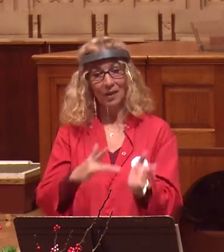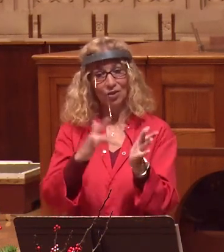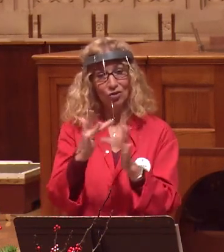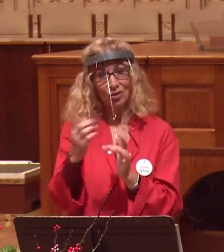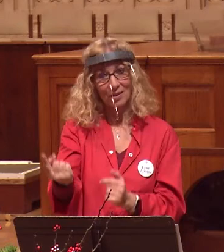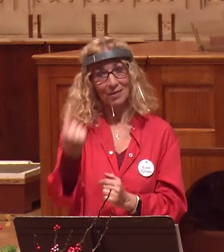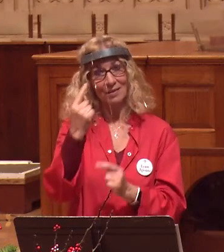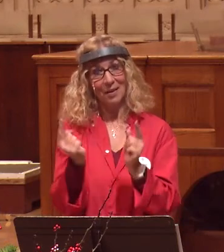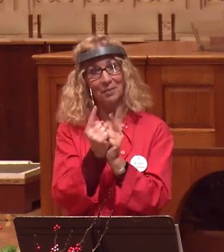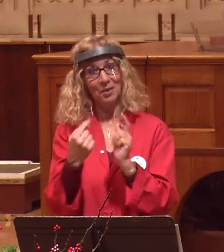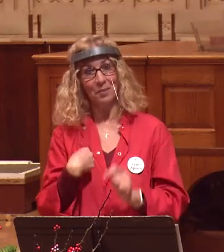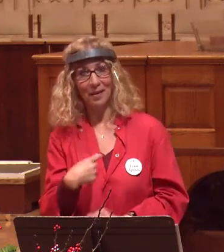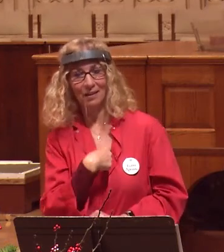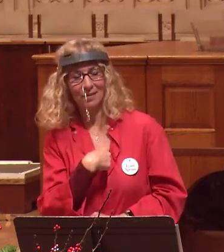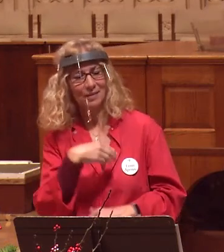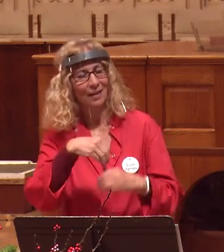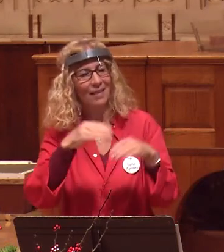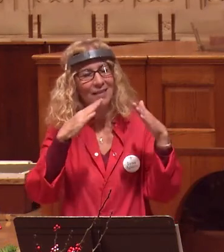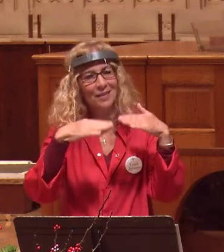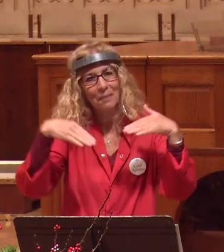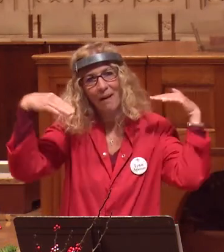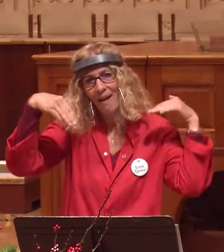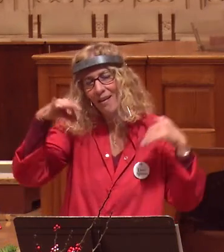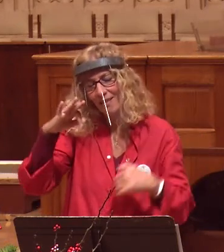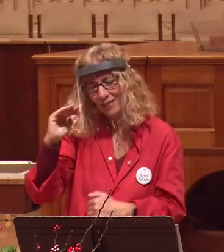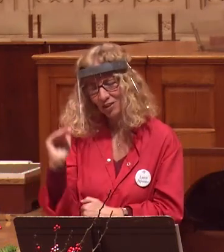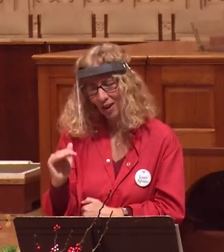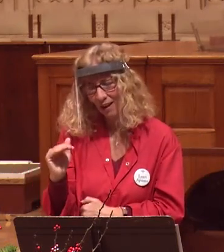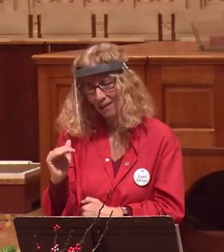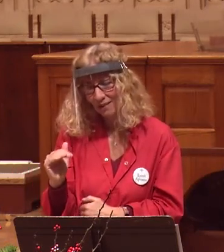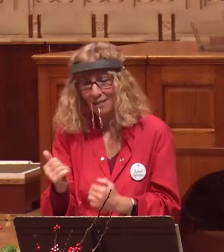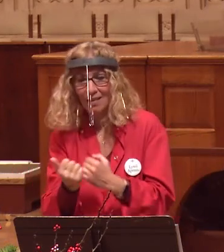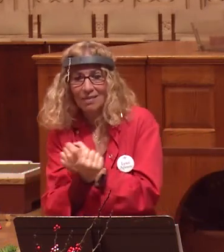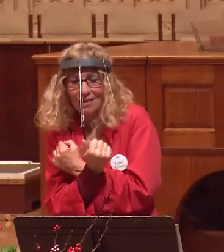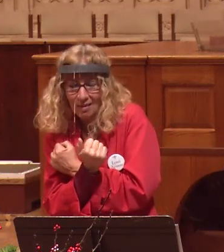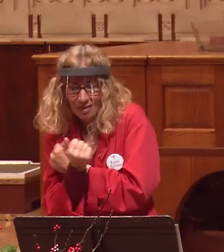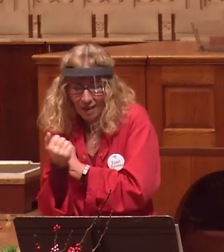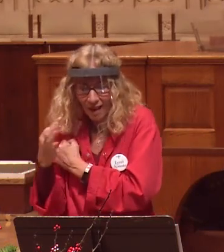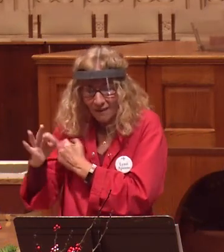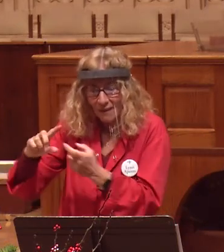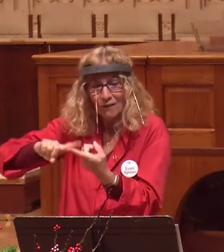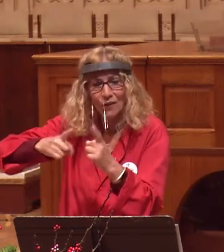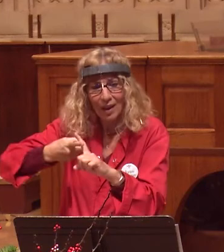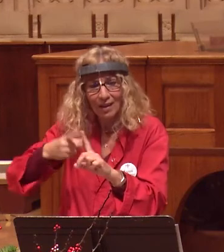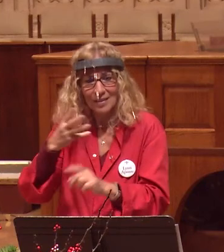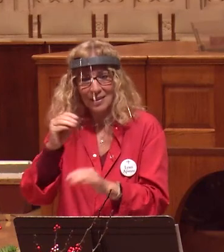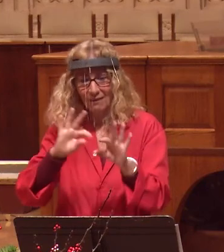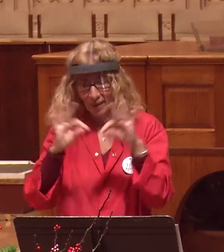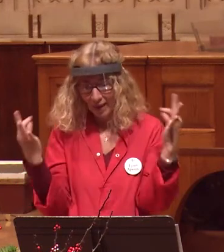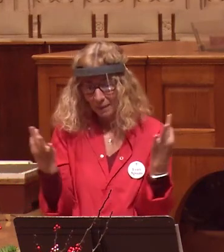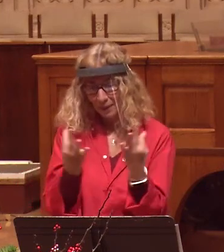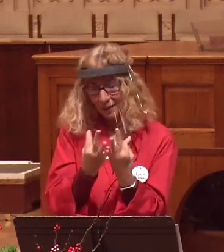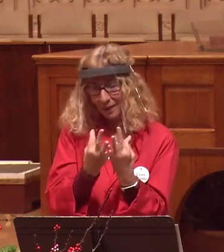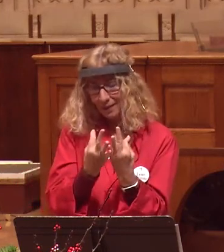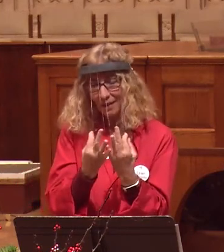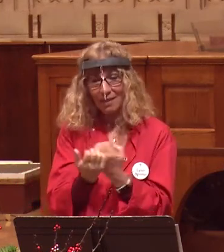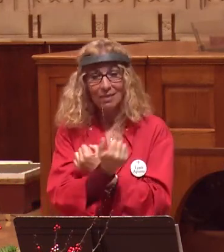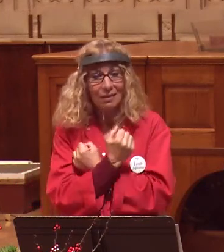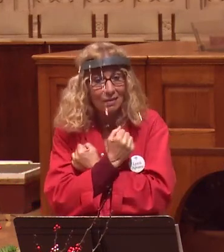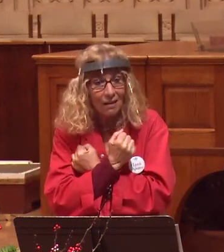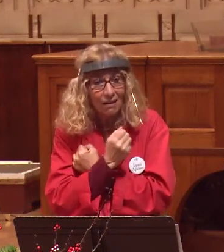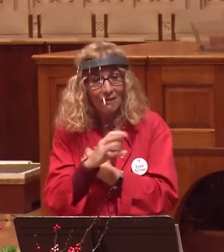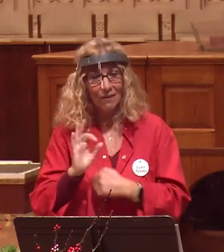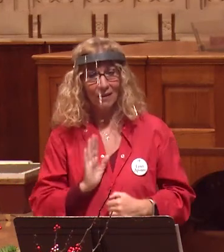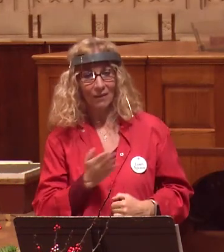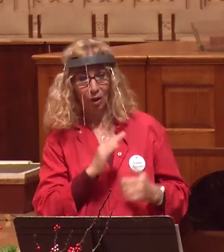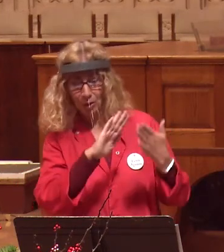us in the smile of a child, in the love of our friends, in the love of our families, in the love of our community.